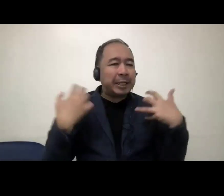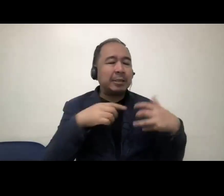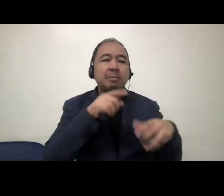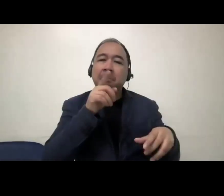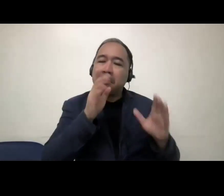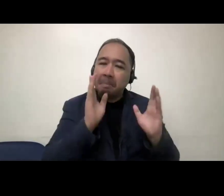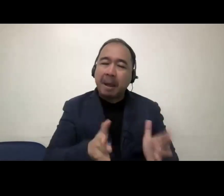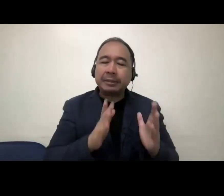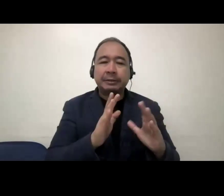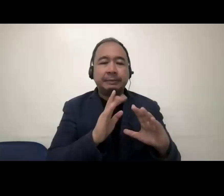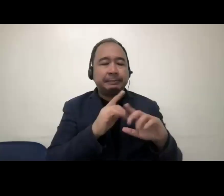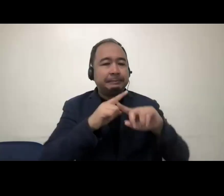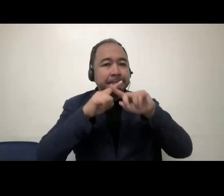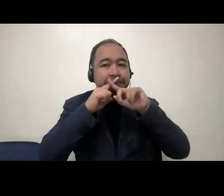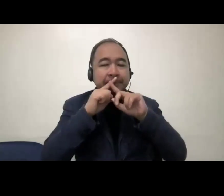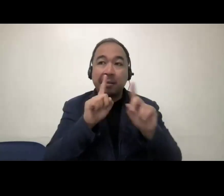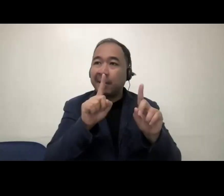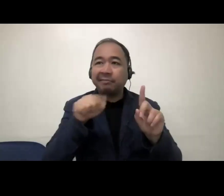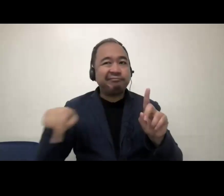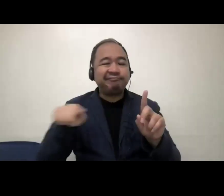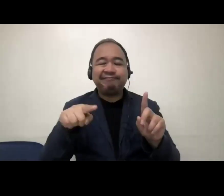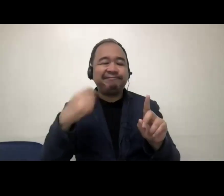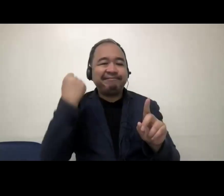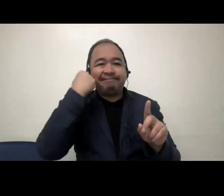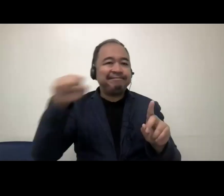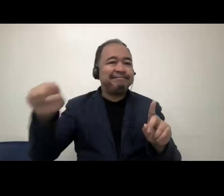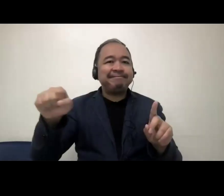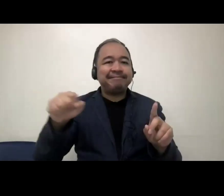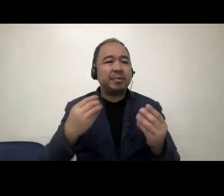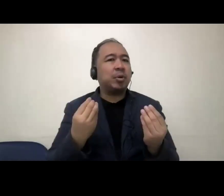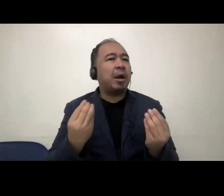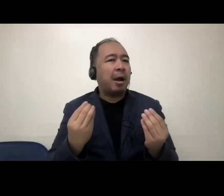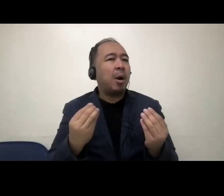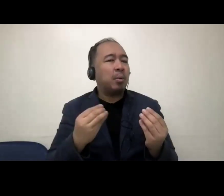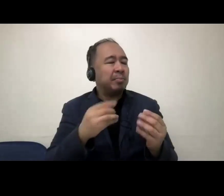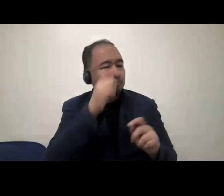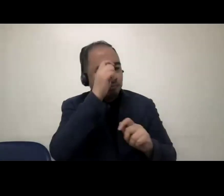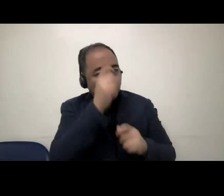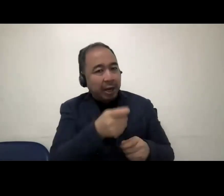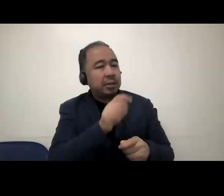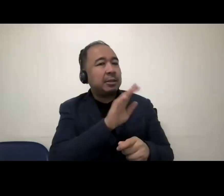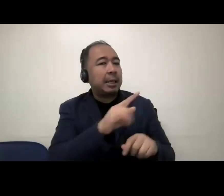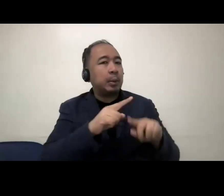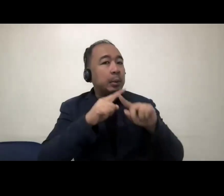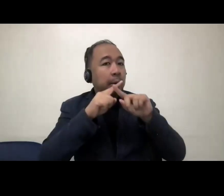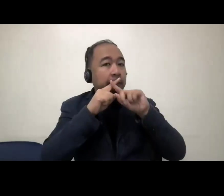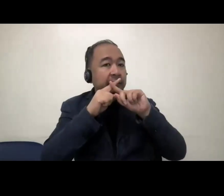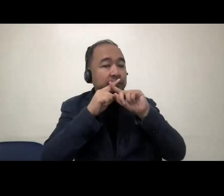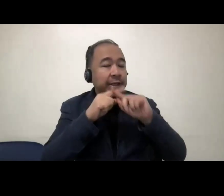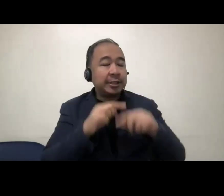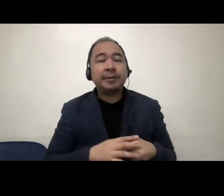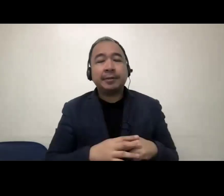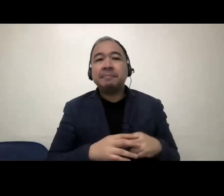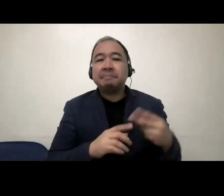not ensured. No? So how do we ensure the confidentiality of the affected communities when they file complaint? And then another is on